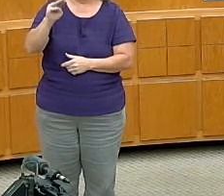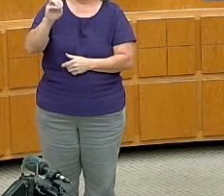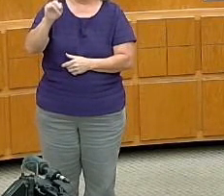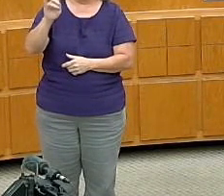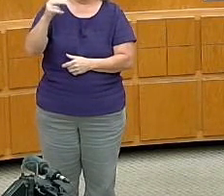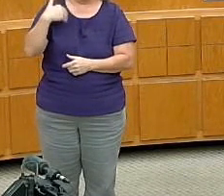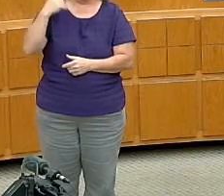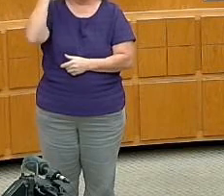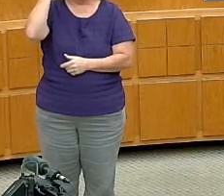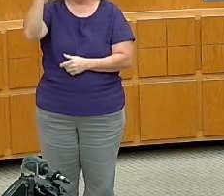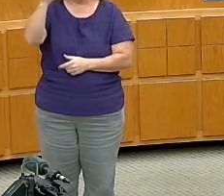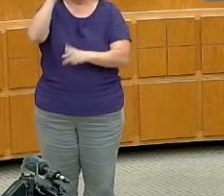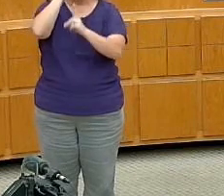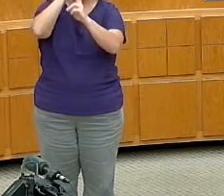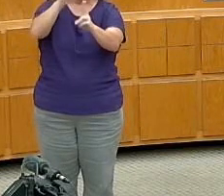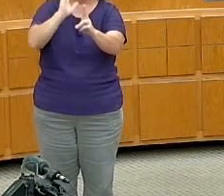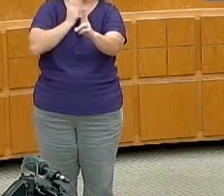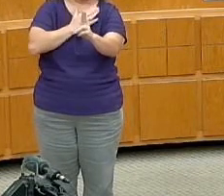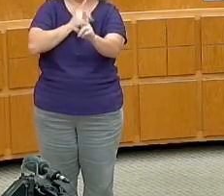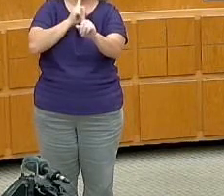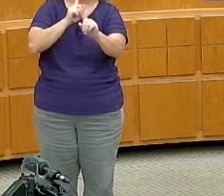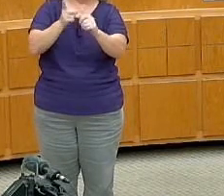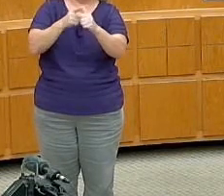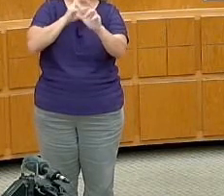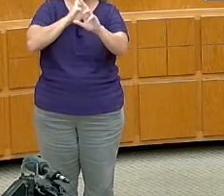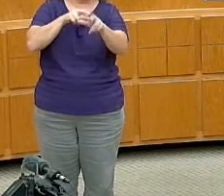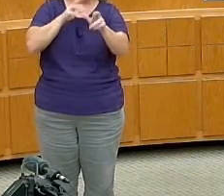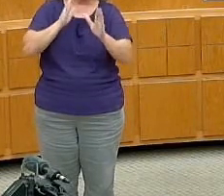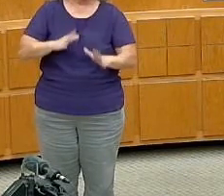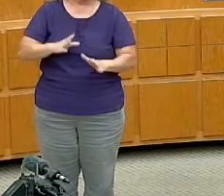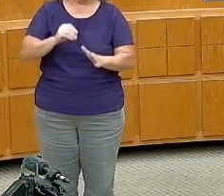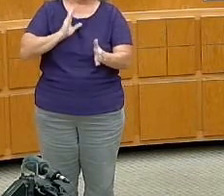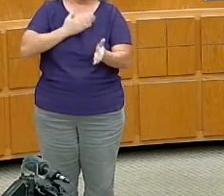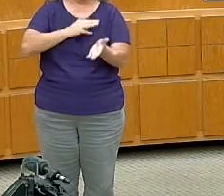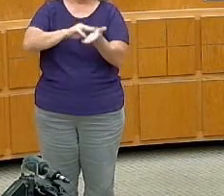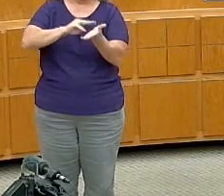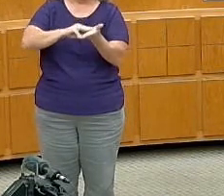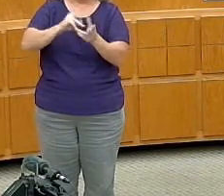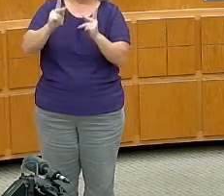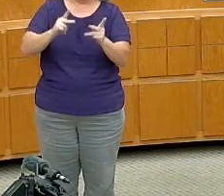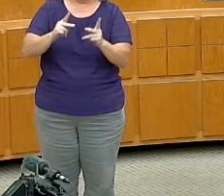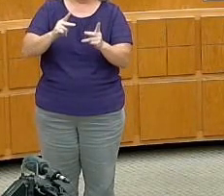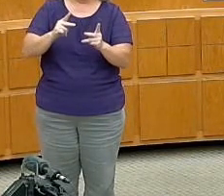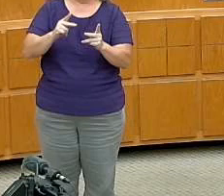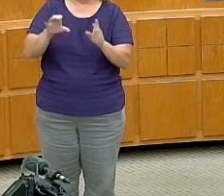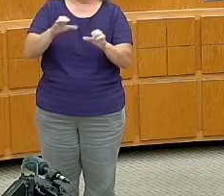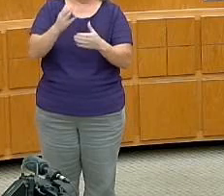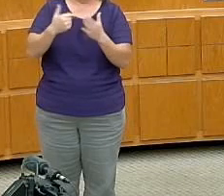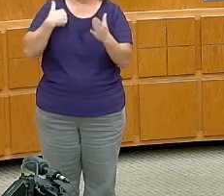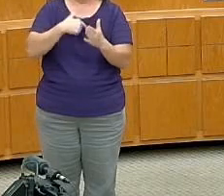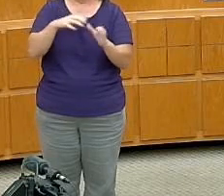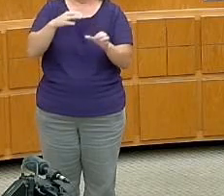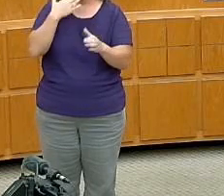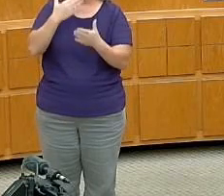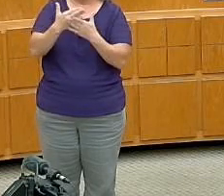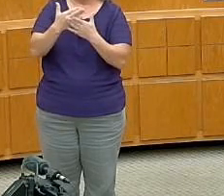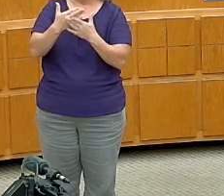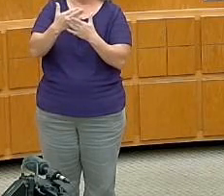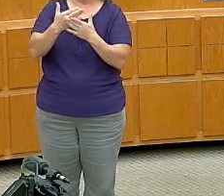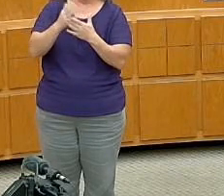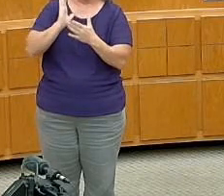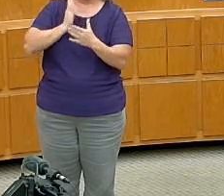responders and our medical professionals by doing something that we do well here, which is light up that Harbor Bridge with various